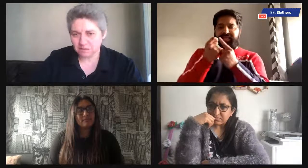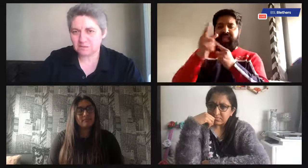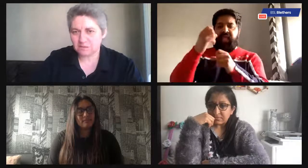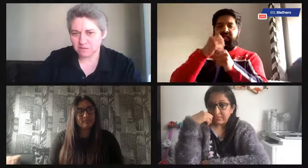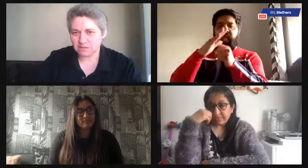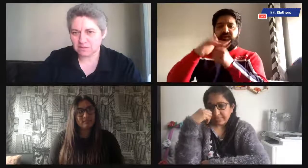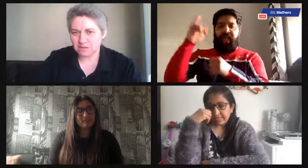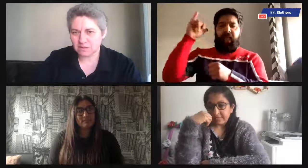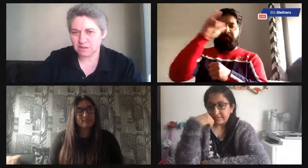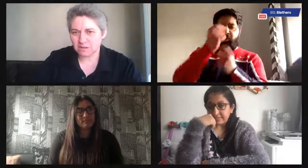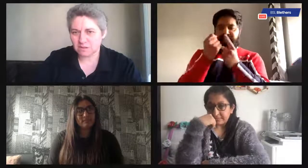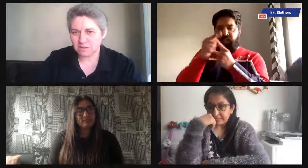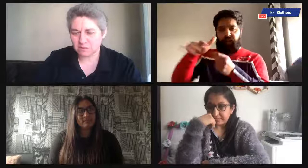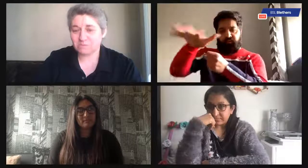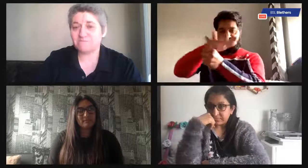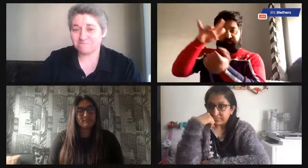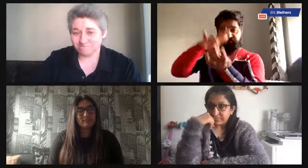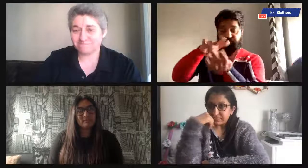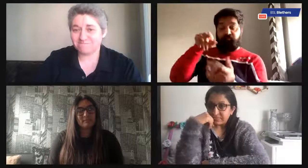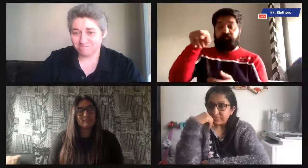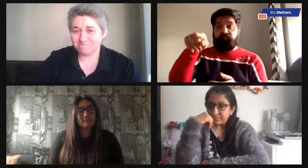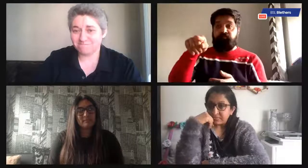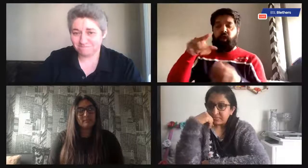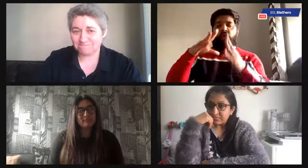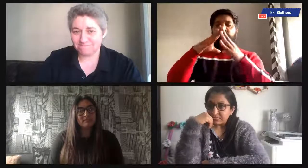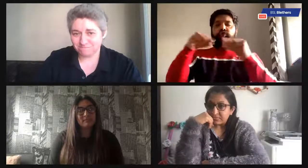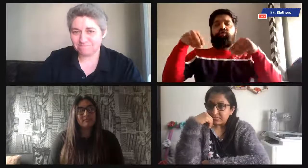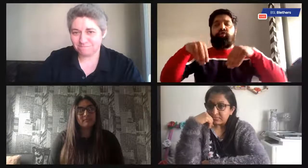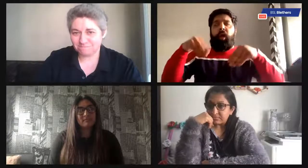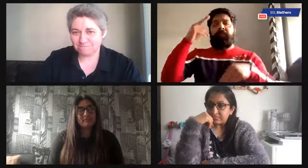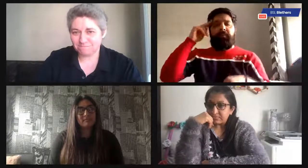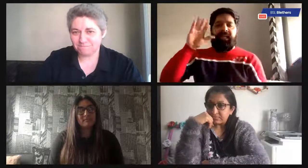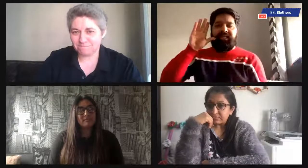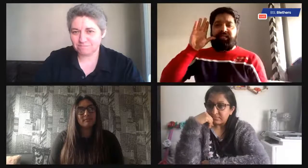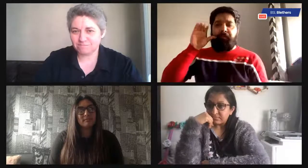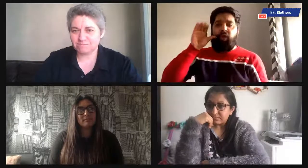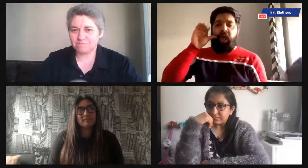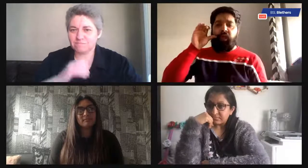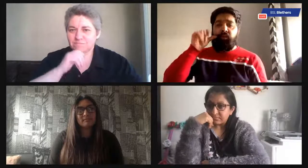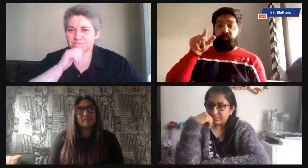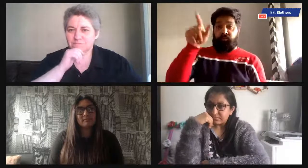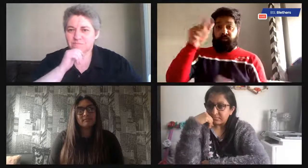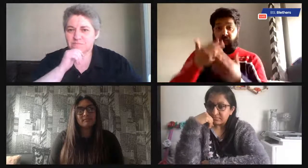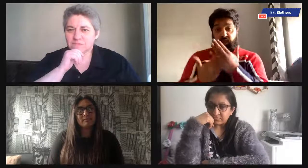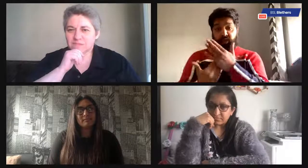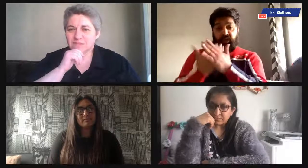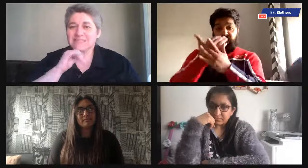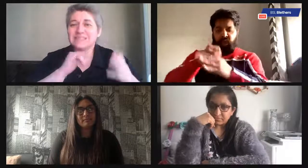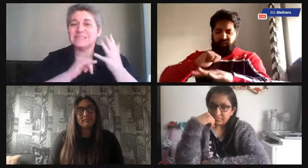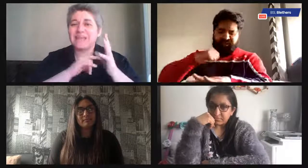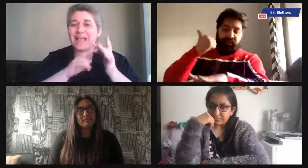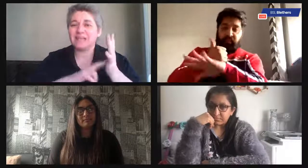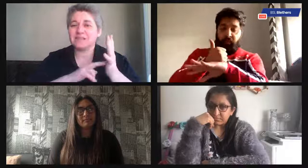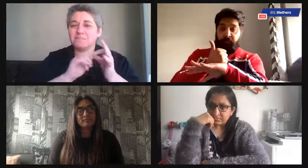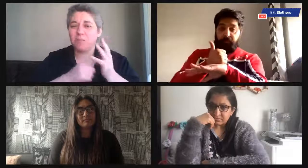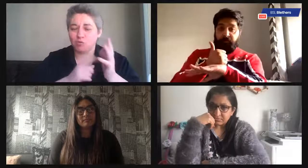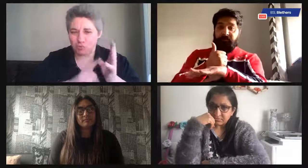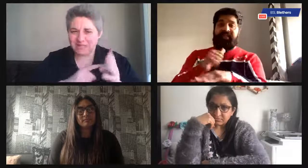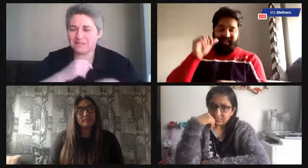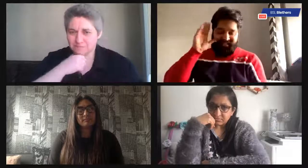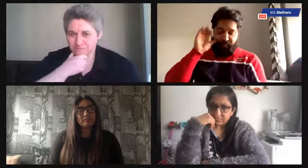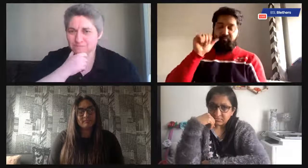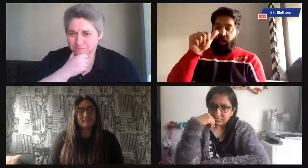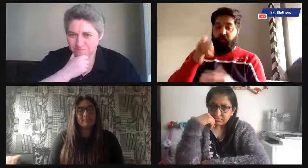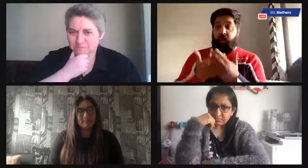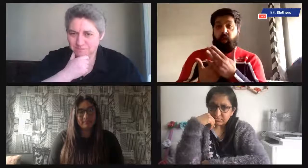Do you know the place in Glasgow, Bray Head? It's near Glasgow Airport. It's a big shopping centre. There's a shop there called